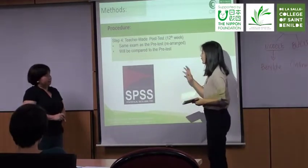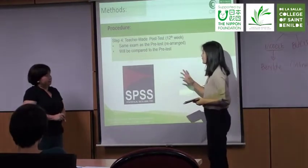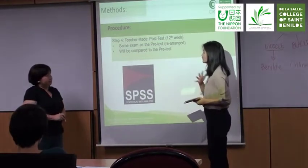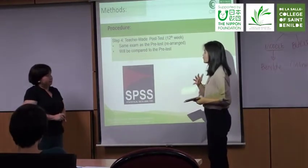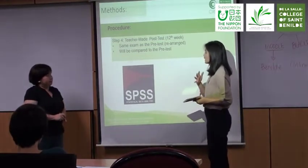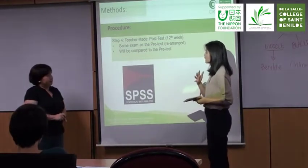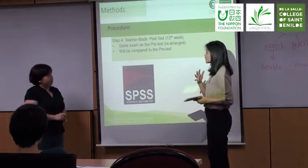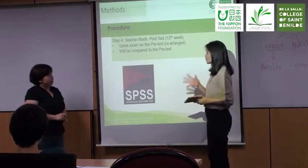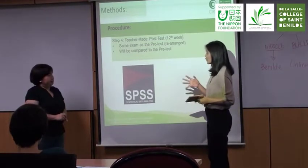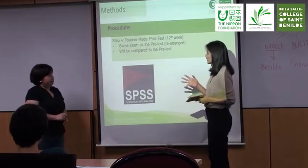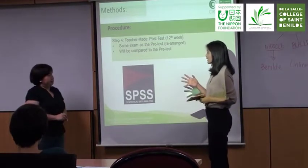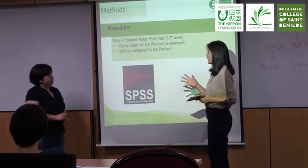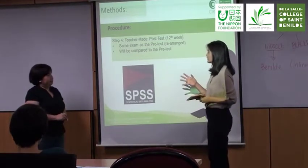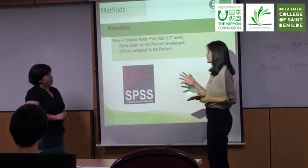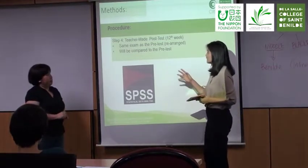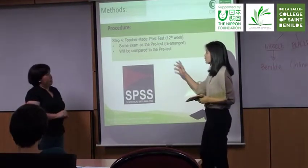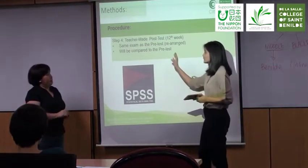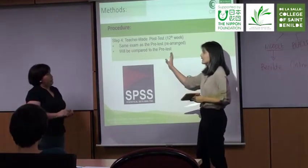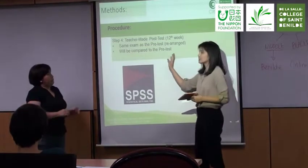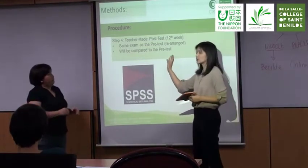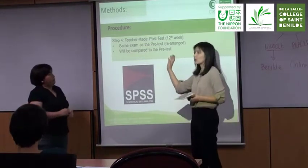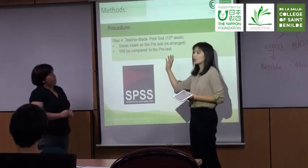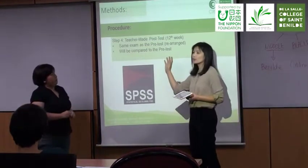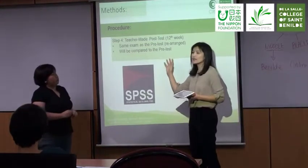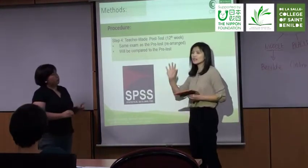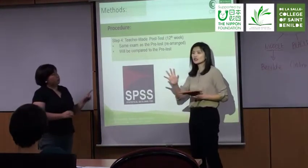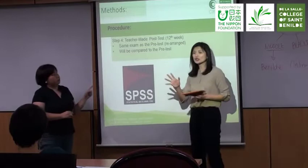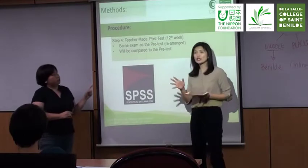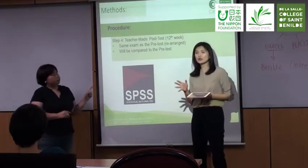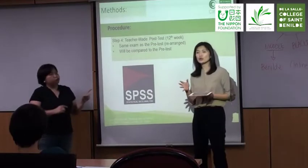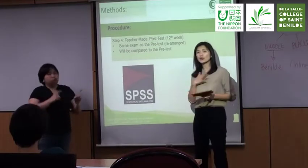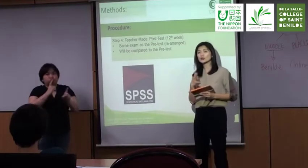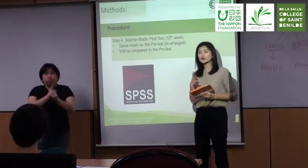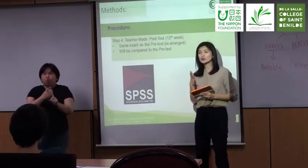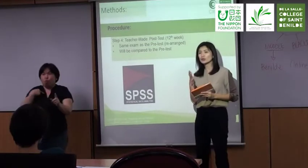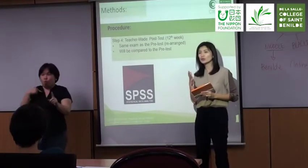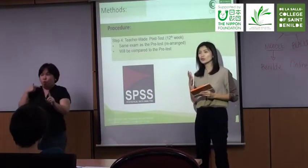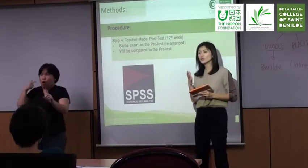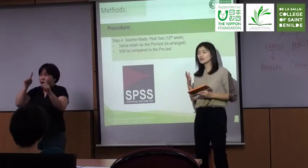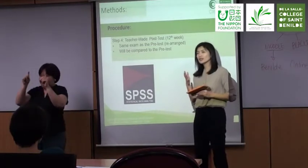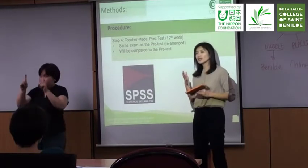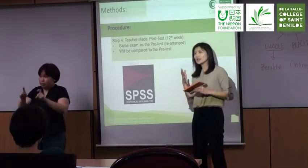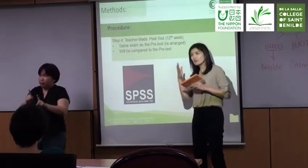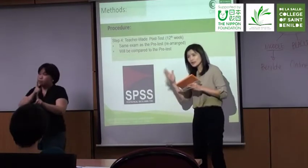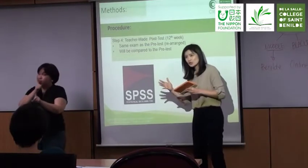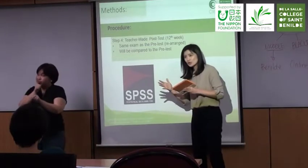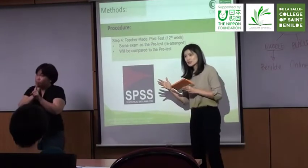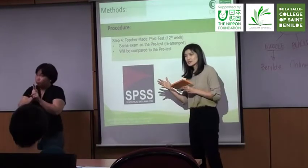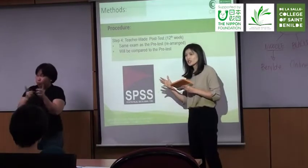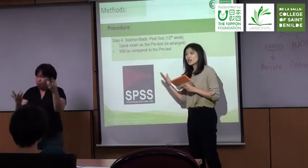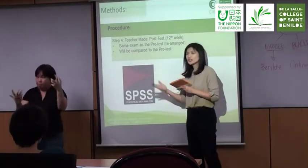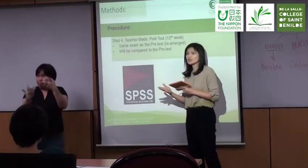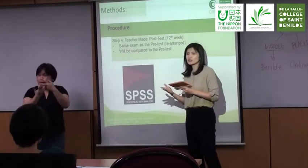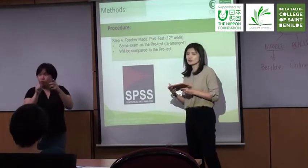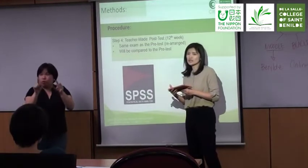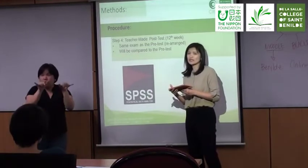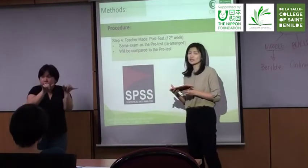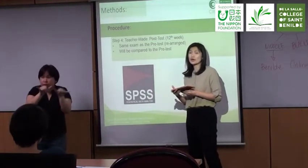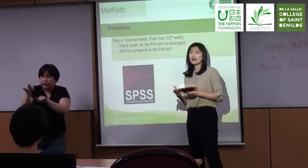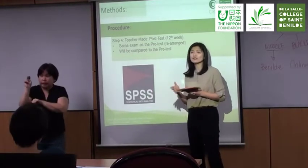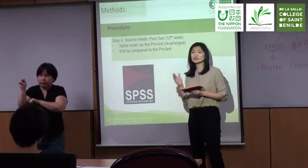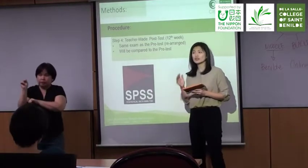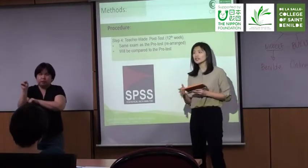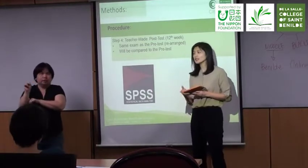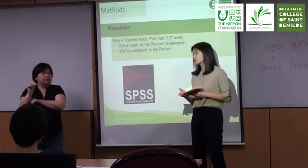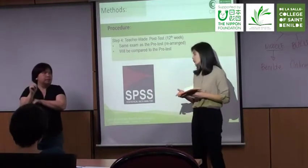so, for me to make sure that yung test ko, mineasure na yung kung anong gusto kong i-measure sa knowledge ng estudyante